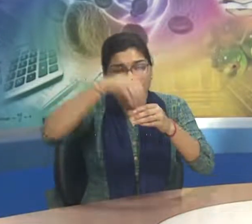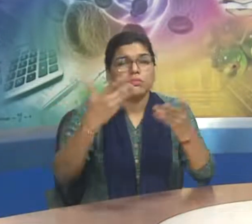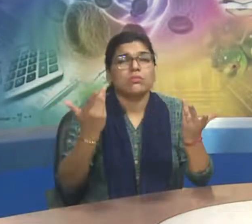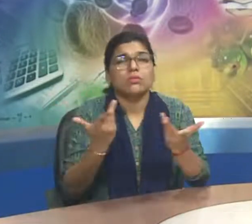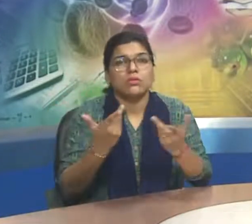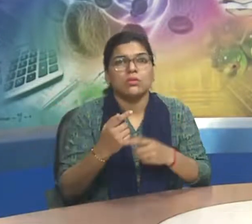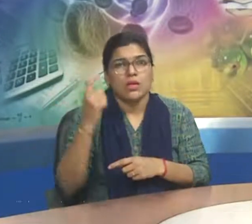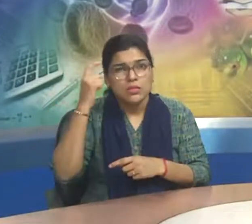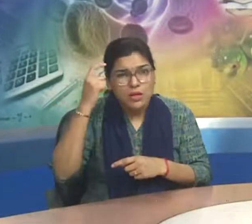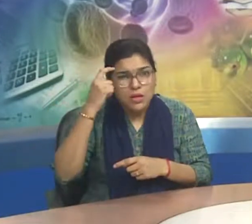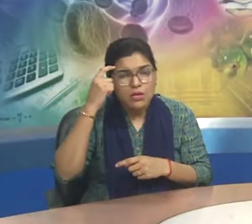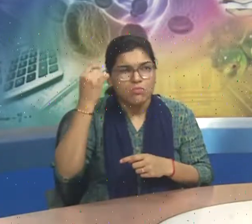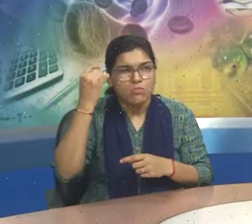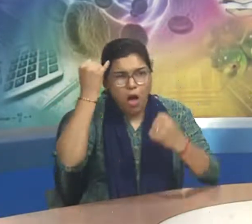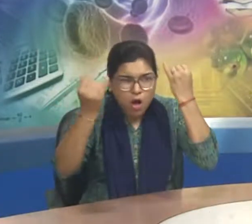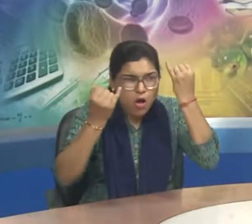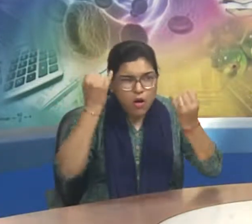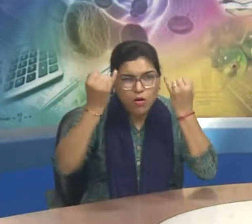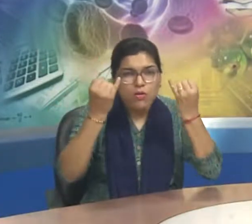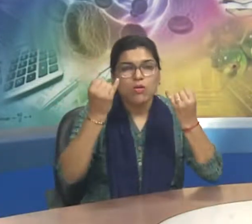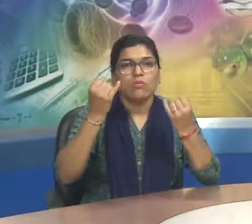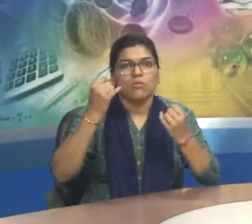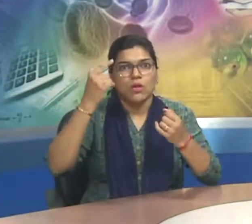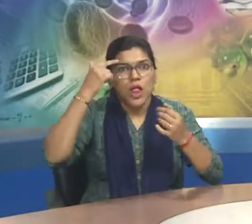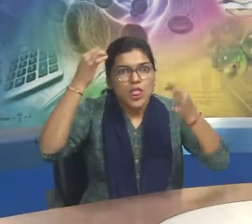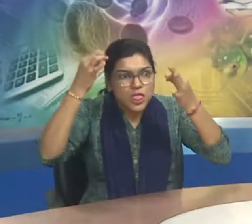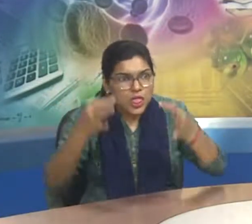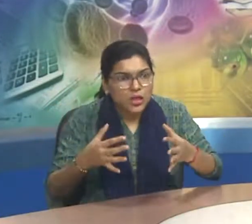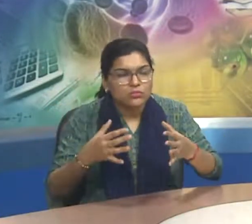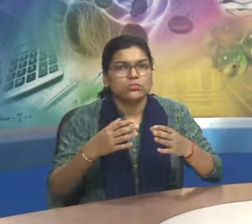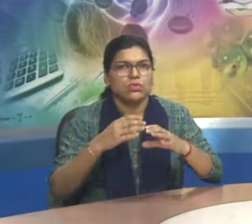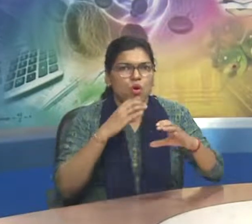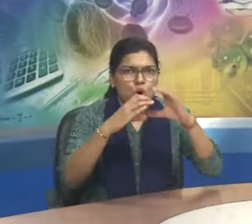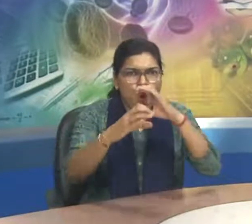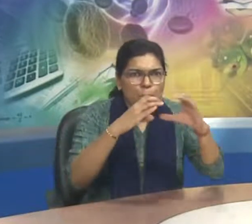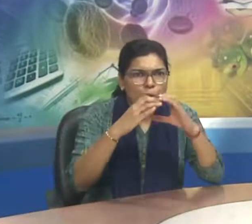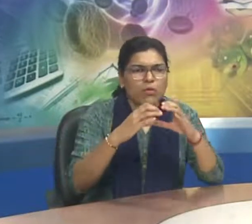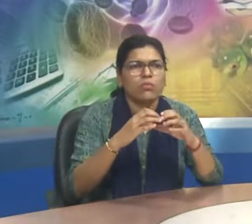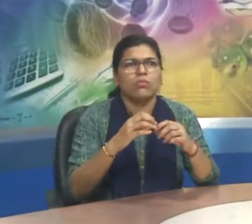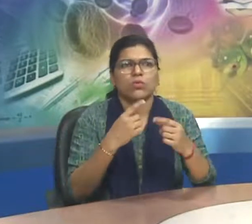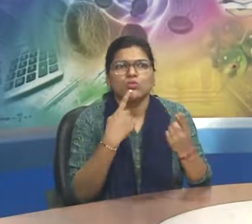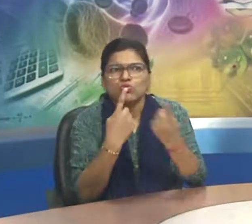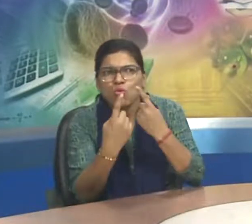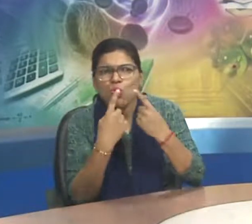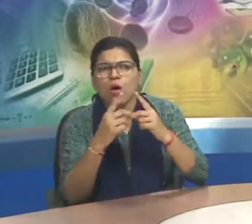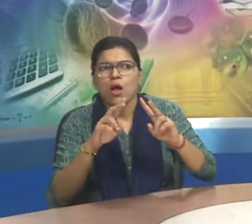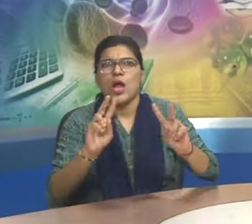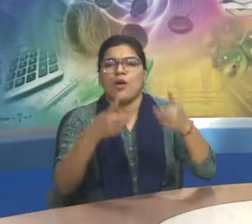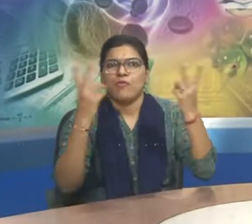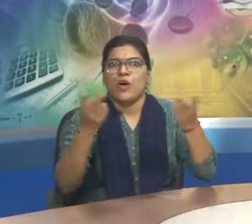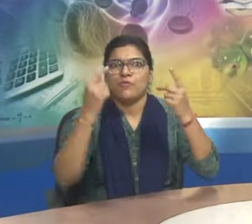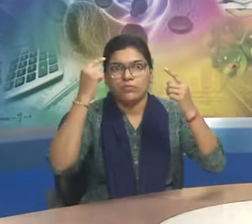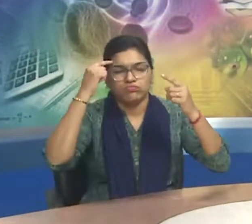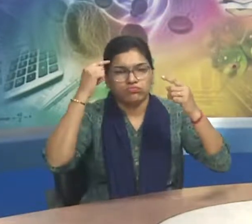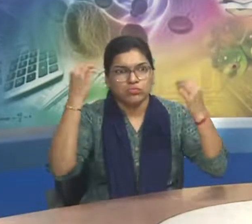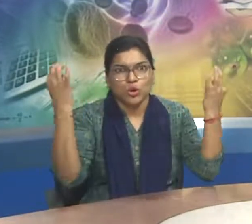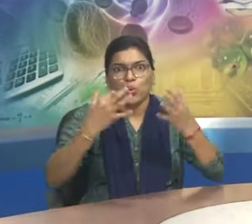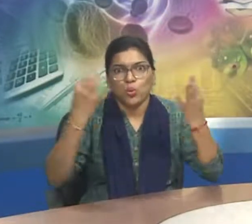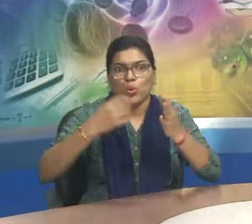gave human many advantages over other animals. How? Because